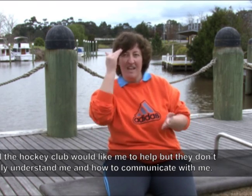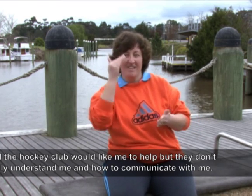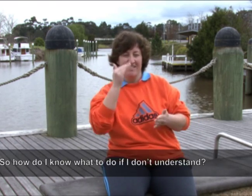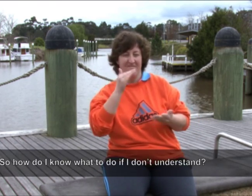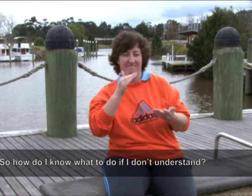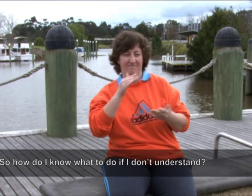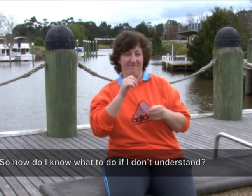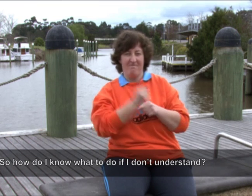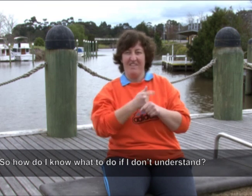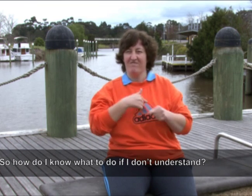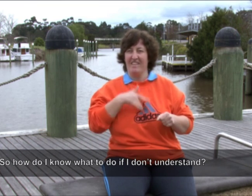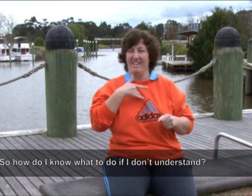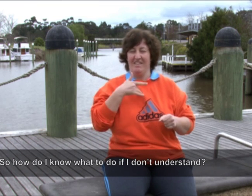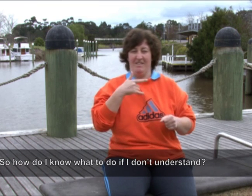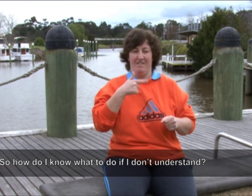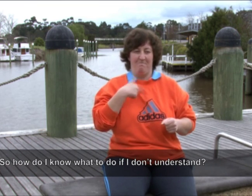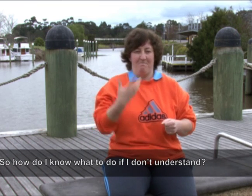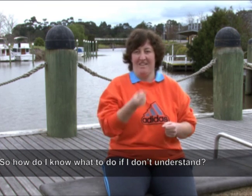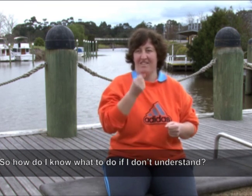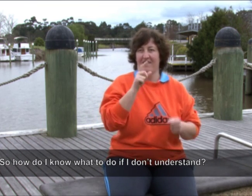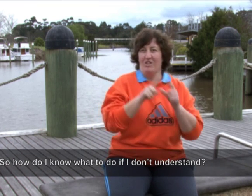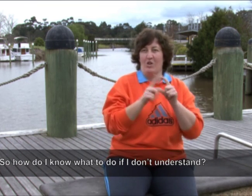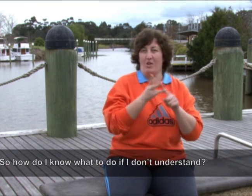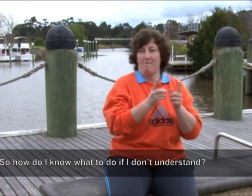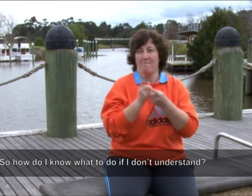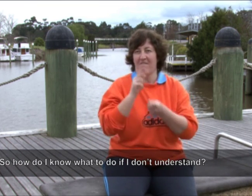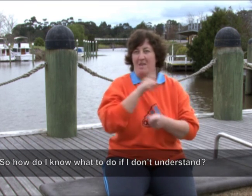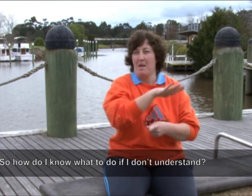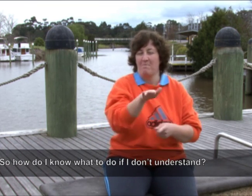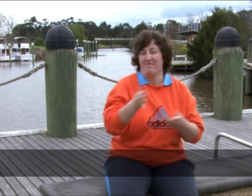me. So how do I know what to do if I don't understand?